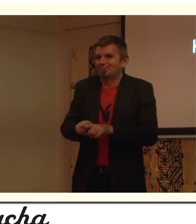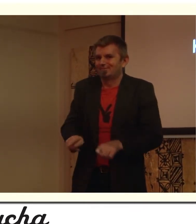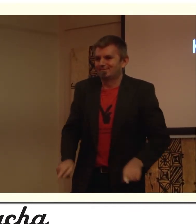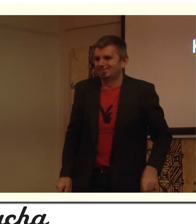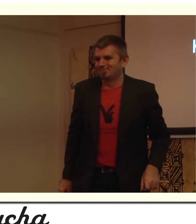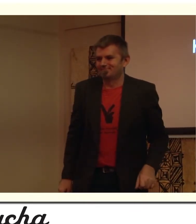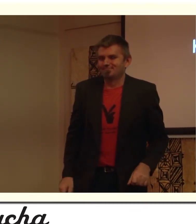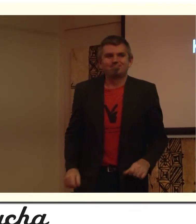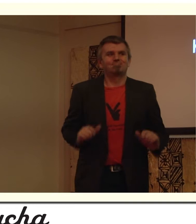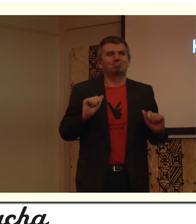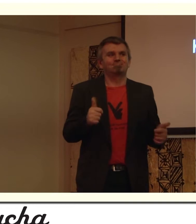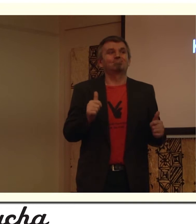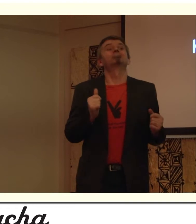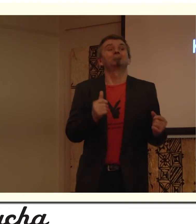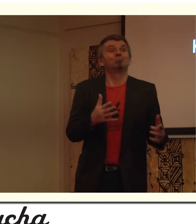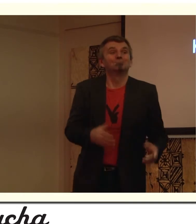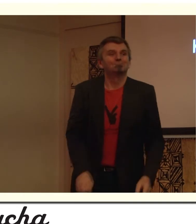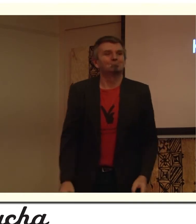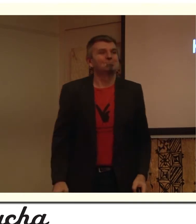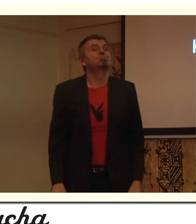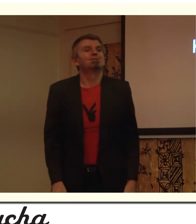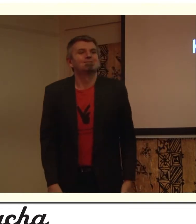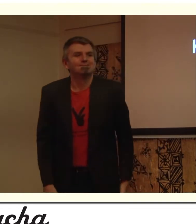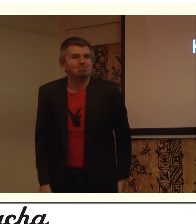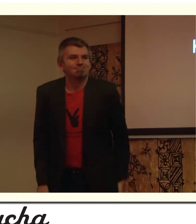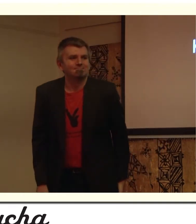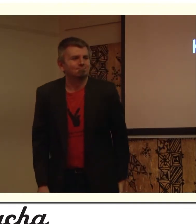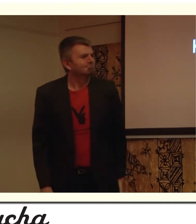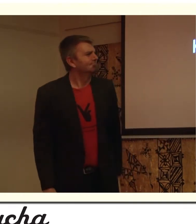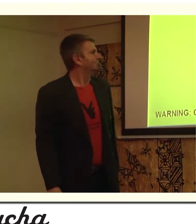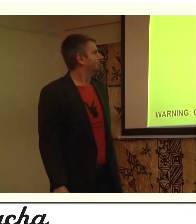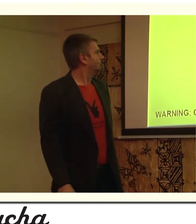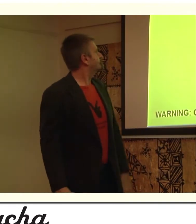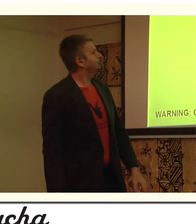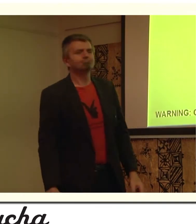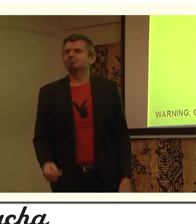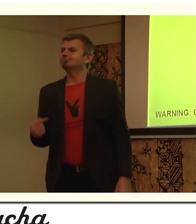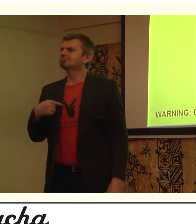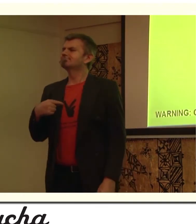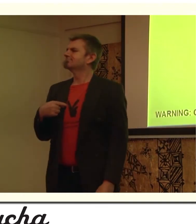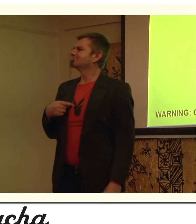And you will learn some new signs tonight. Okay, take it away, Chris. Thank you.